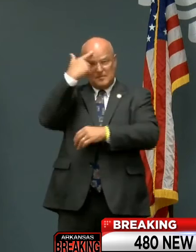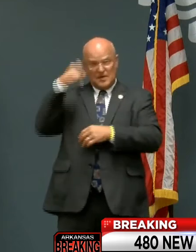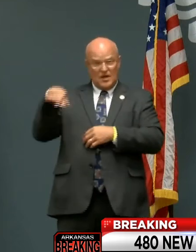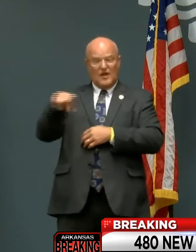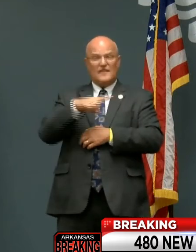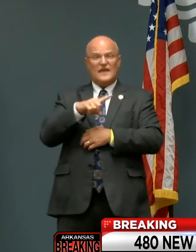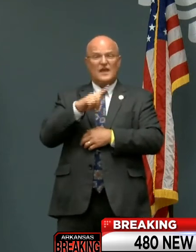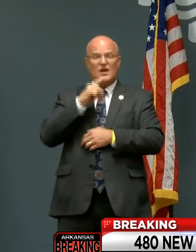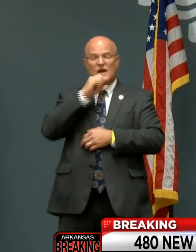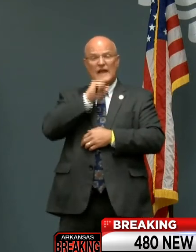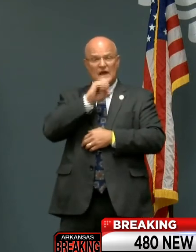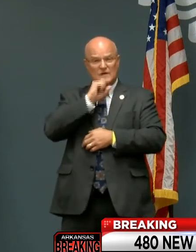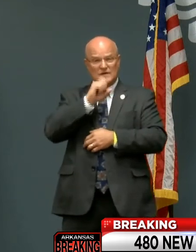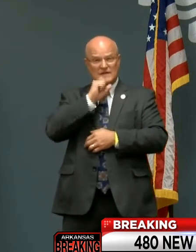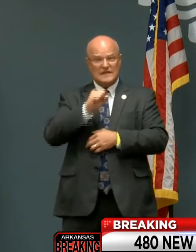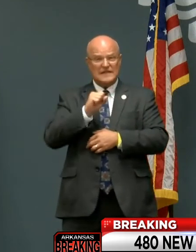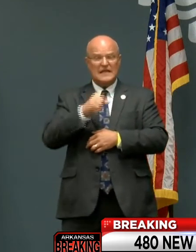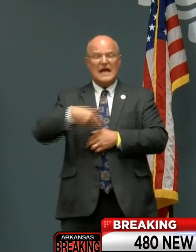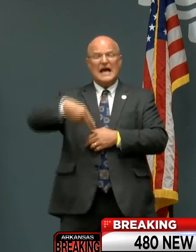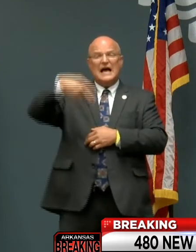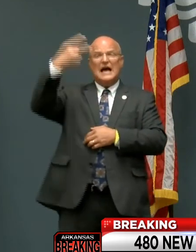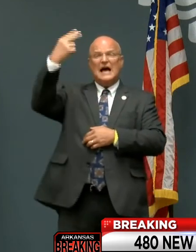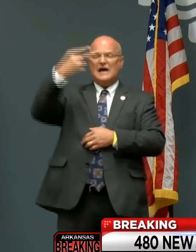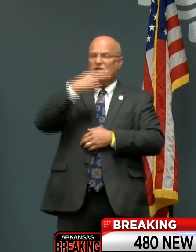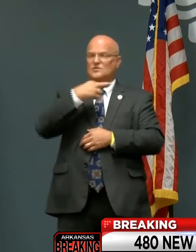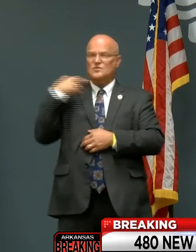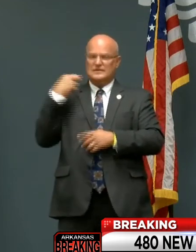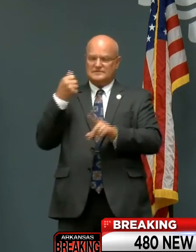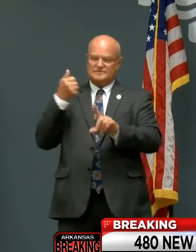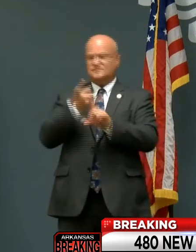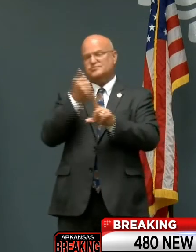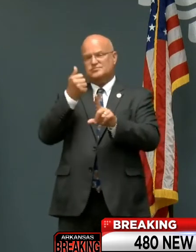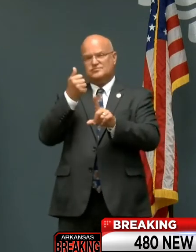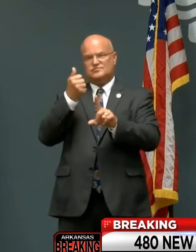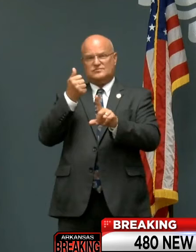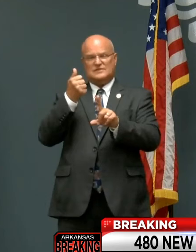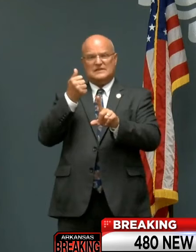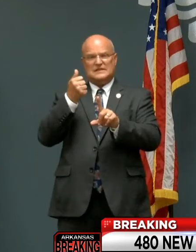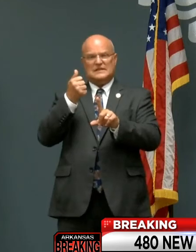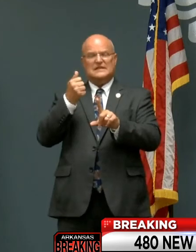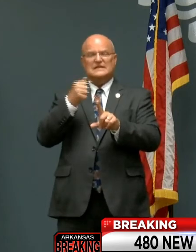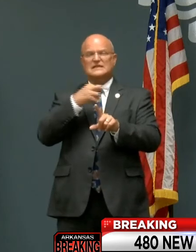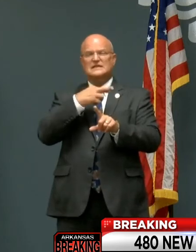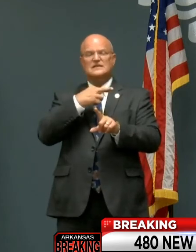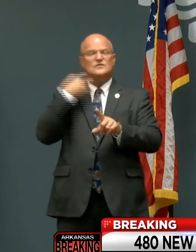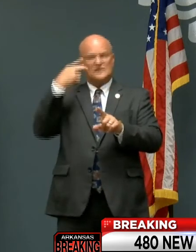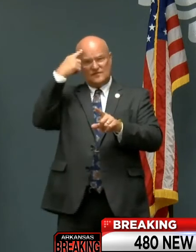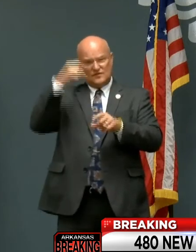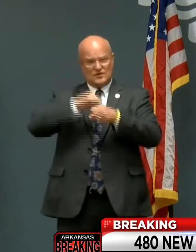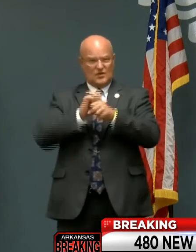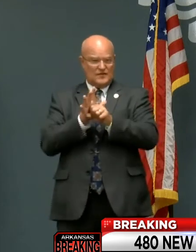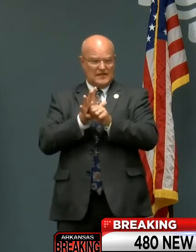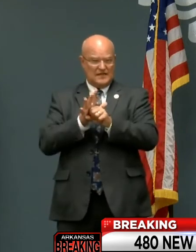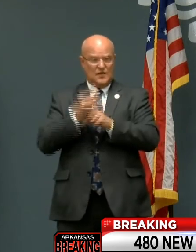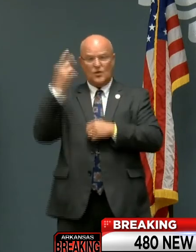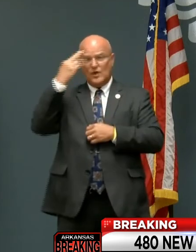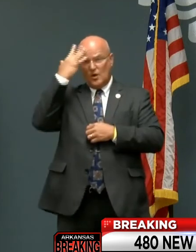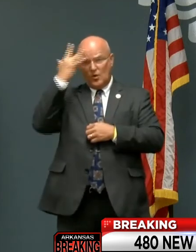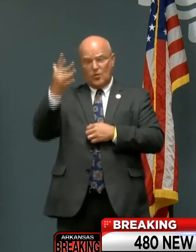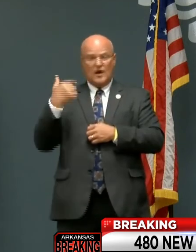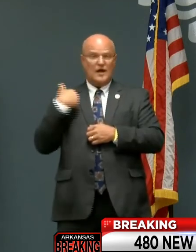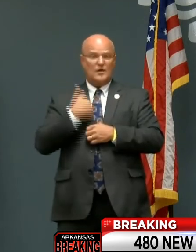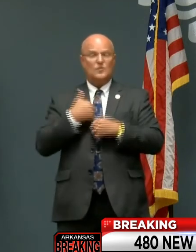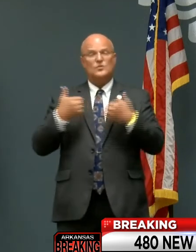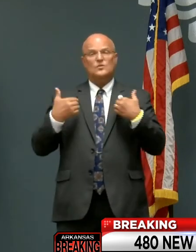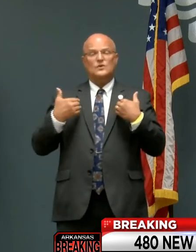are elderly, are at very high risk for severe outcomes of this disease. And it's one of the reasons why we have